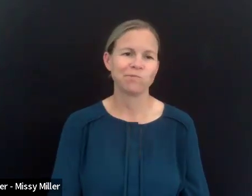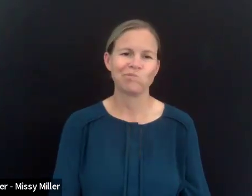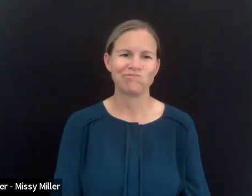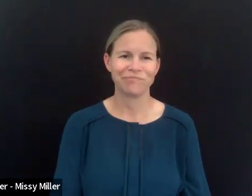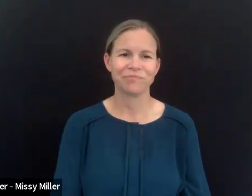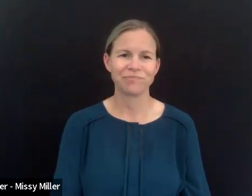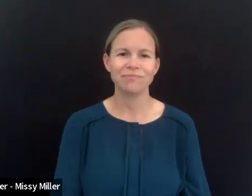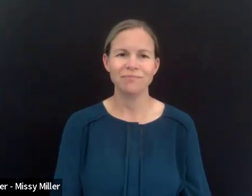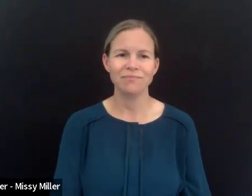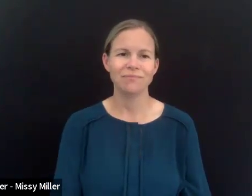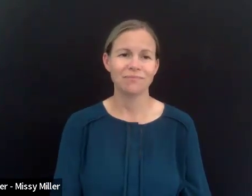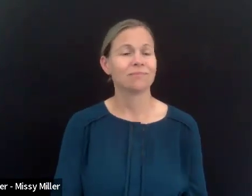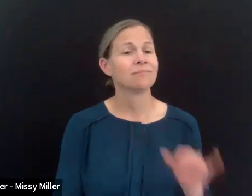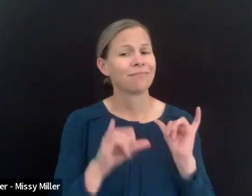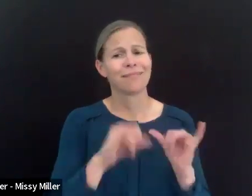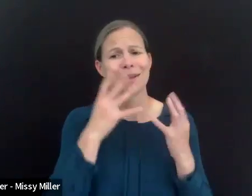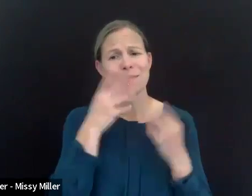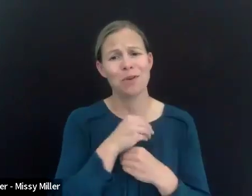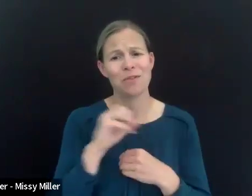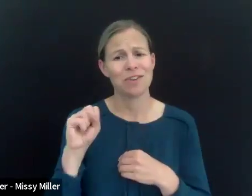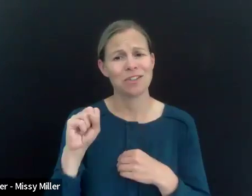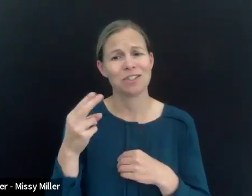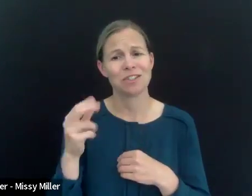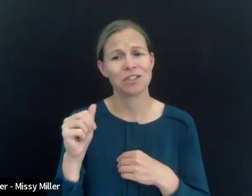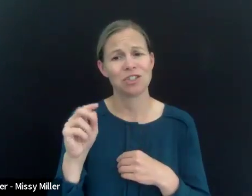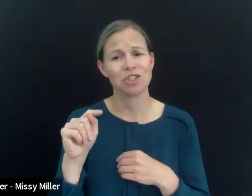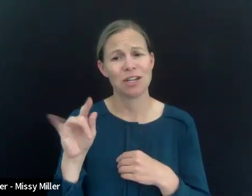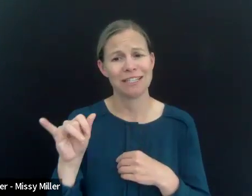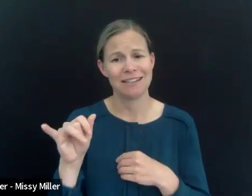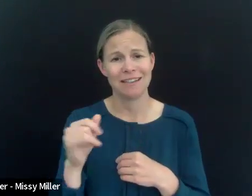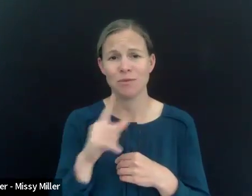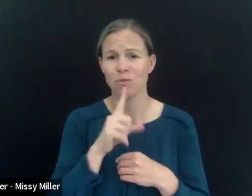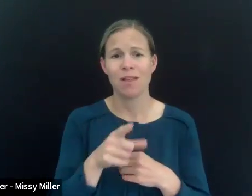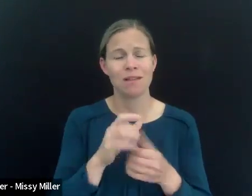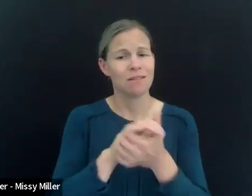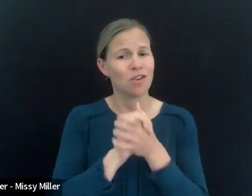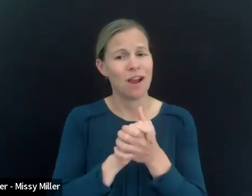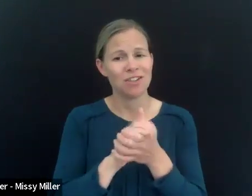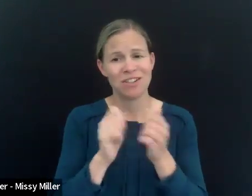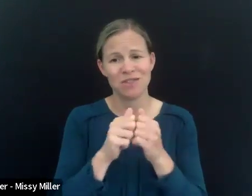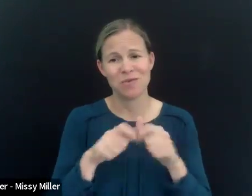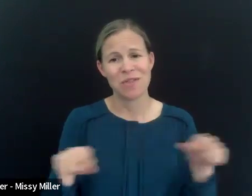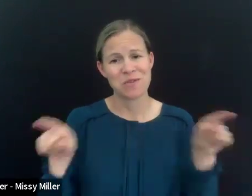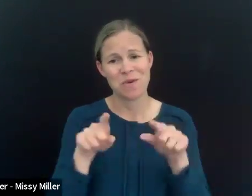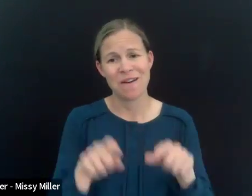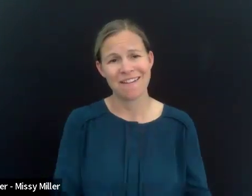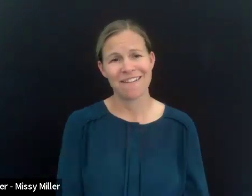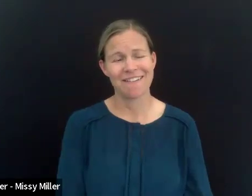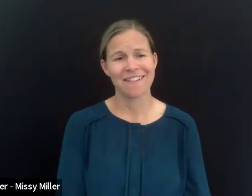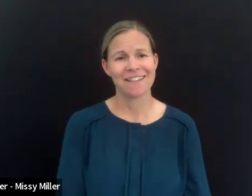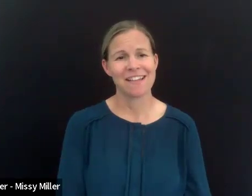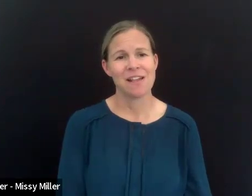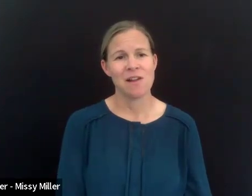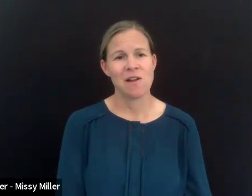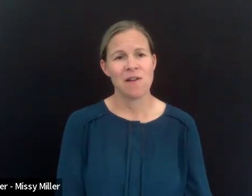That's so beautiful, Shanti. And we all offer our incredible congratulations and are ready for the celebration. Um,